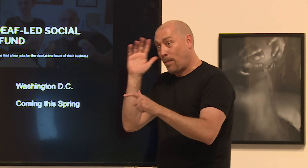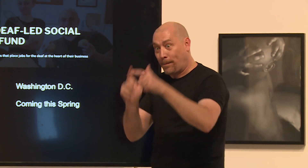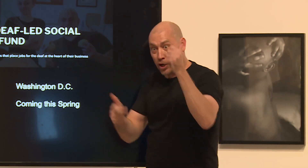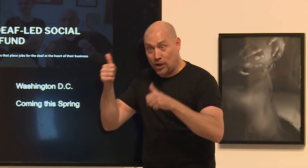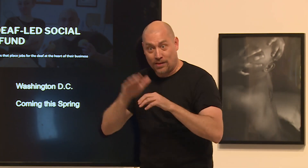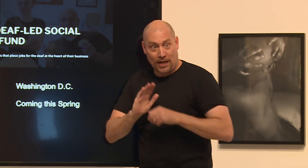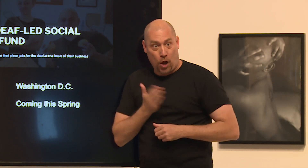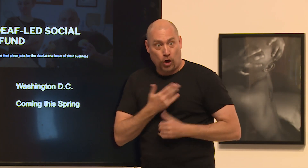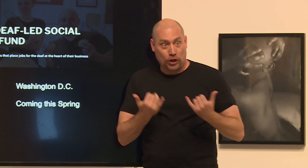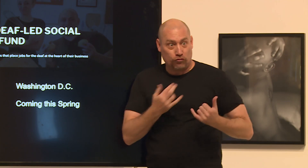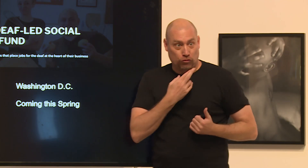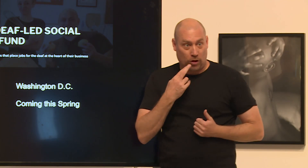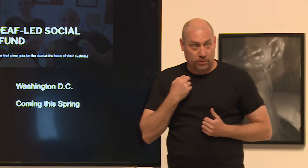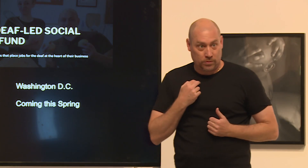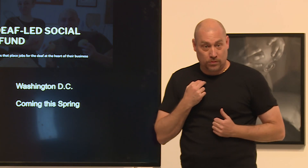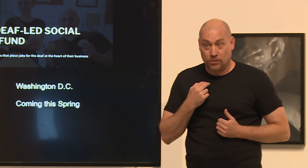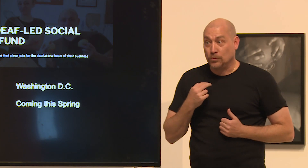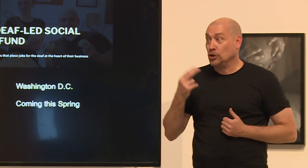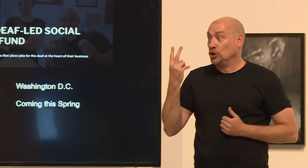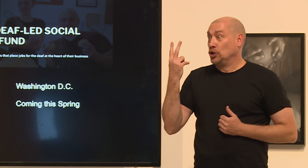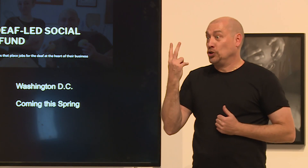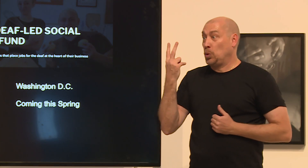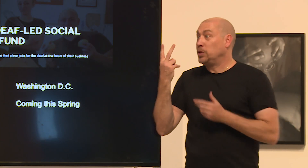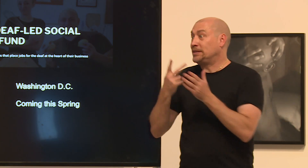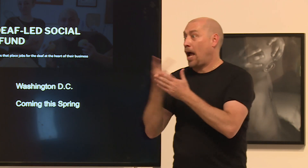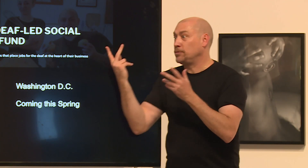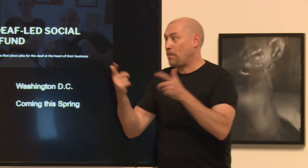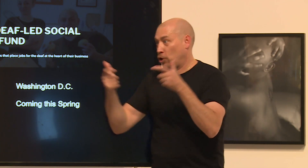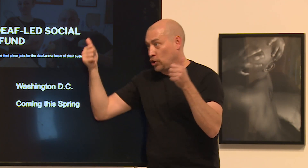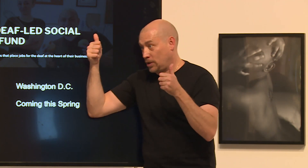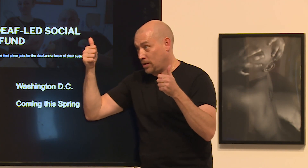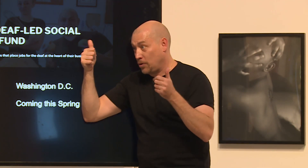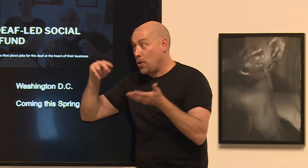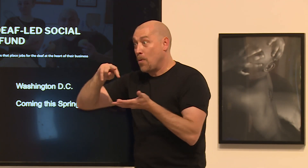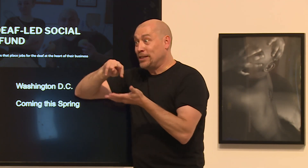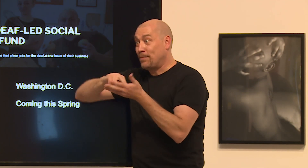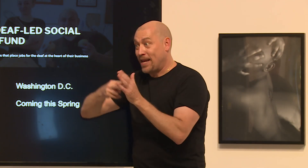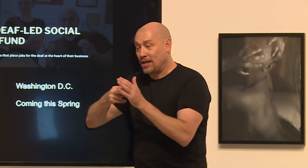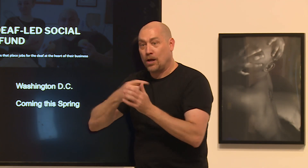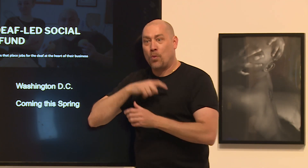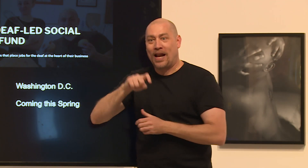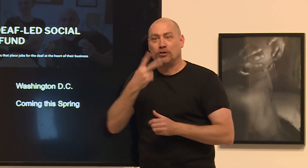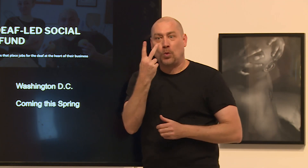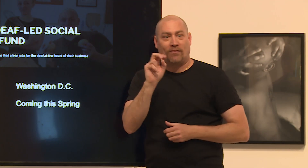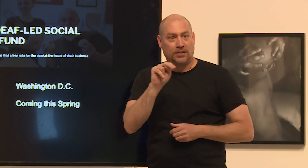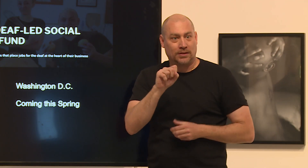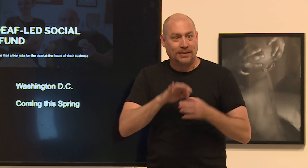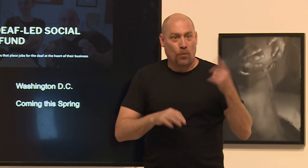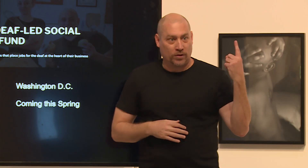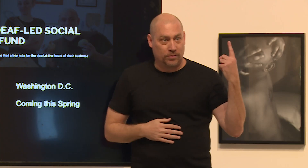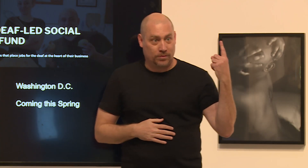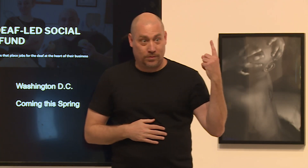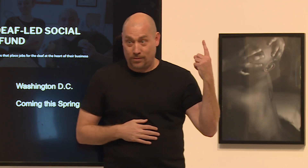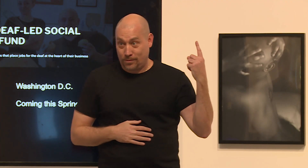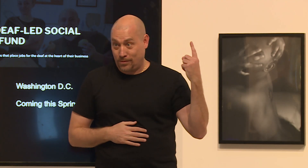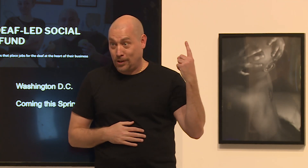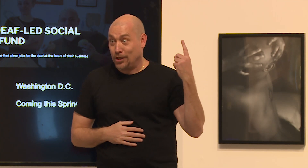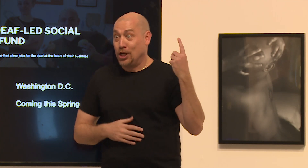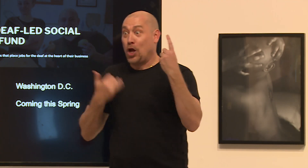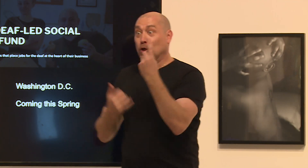It's larger than our current restaurant. It's double the size, meaning we need 2 vents, not